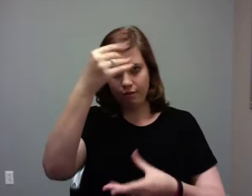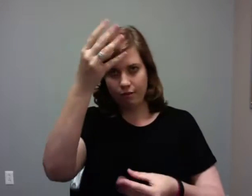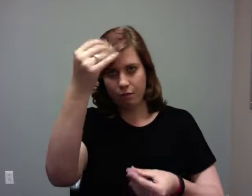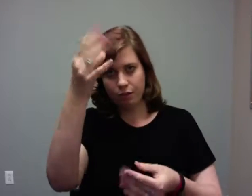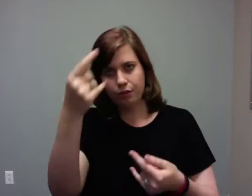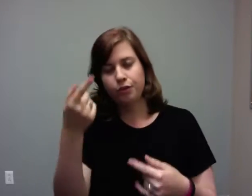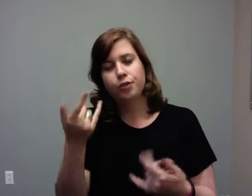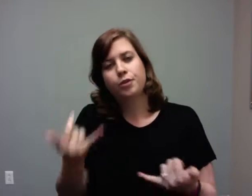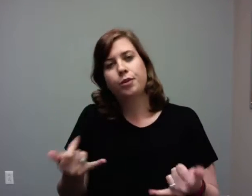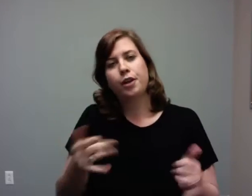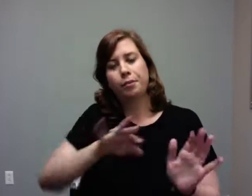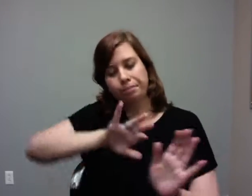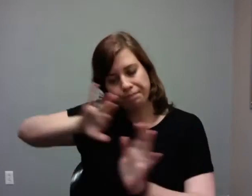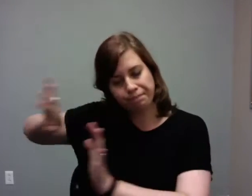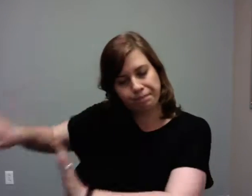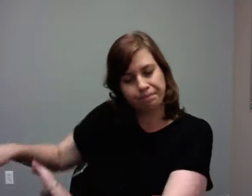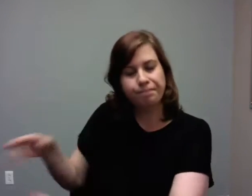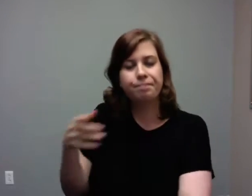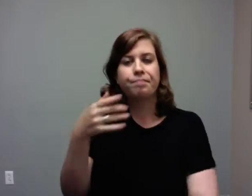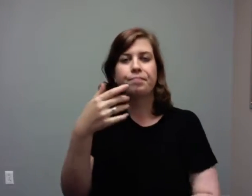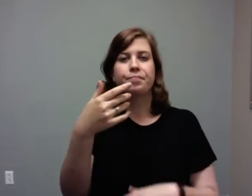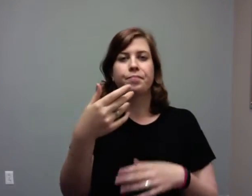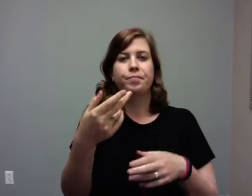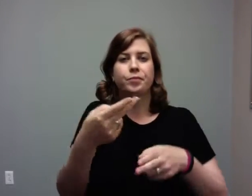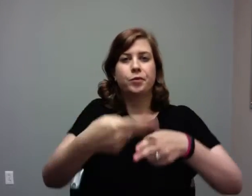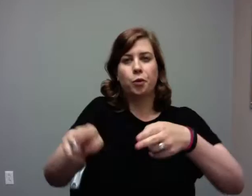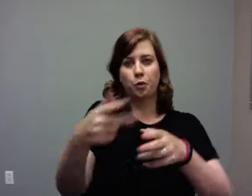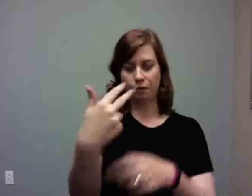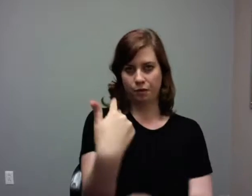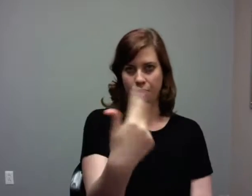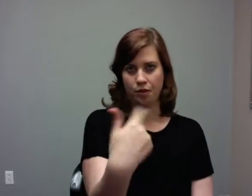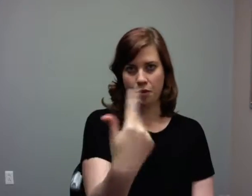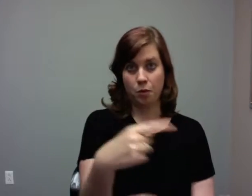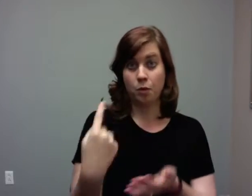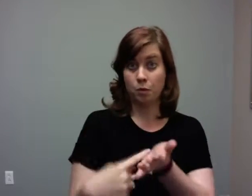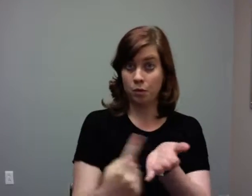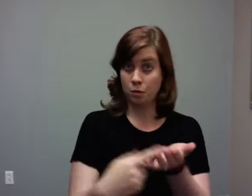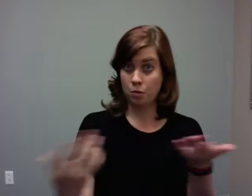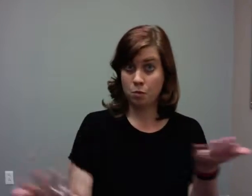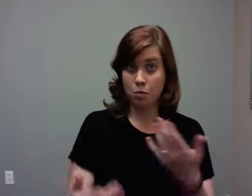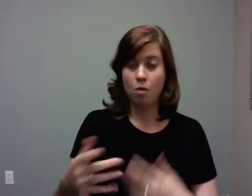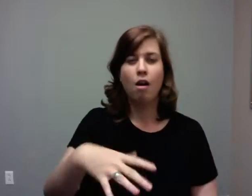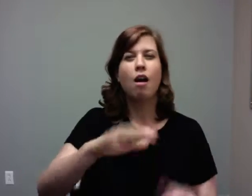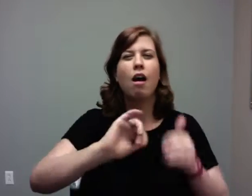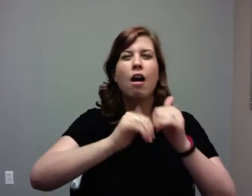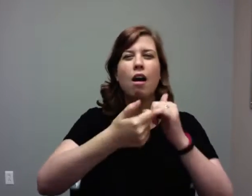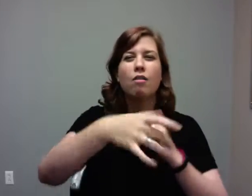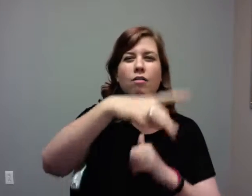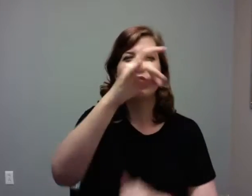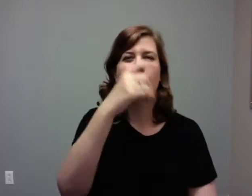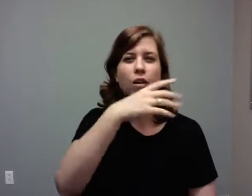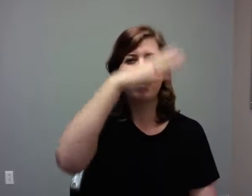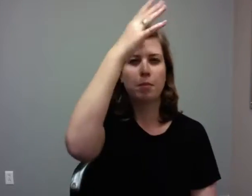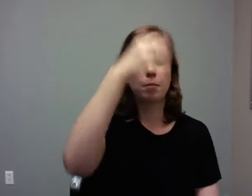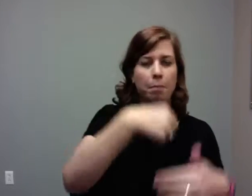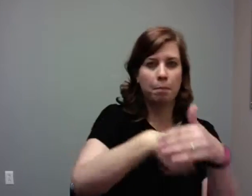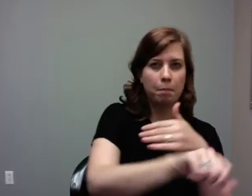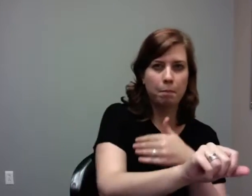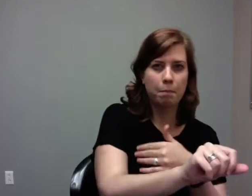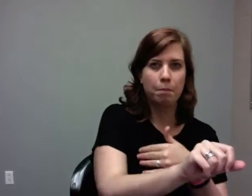bit. But the subject is how to find birth parents, but also it'll work for birth parents who are looking